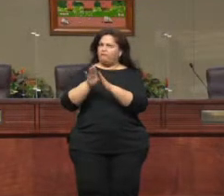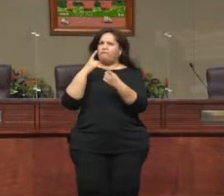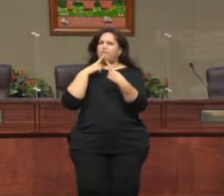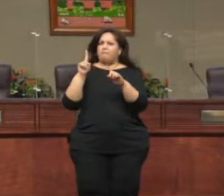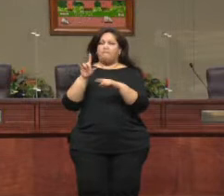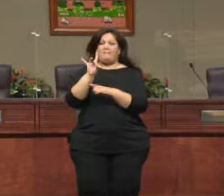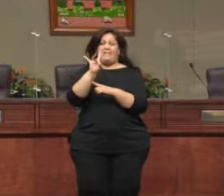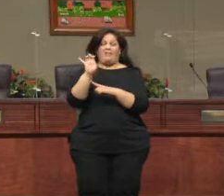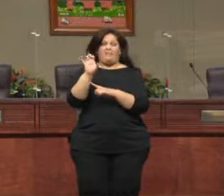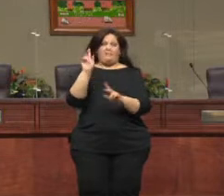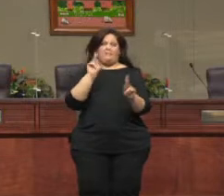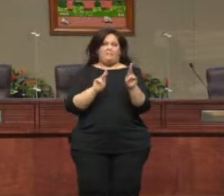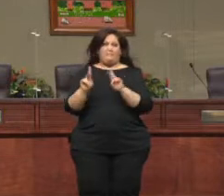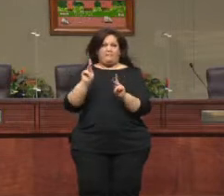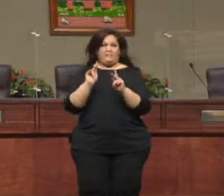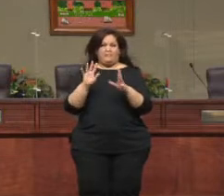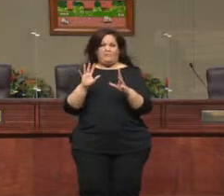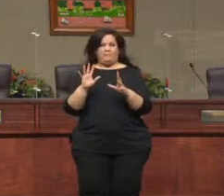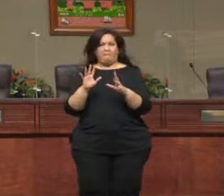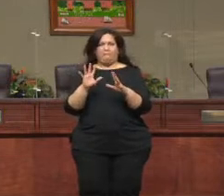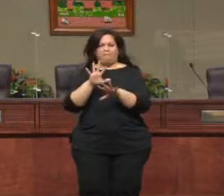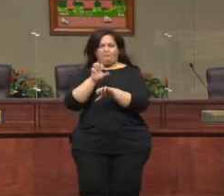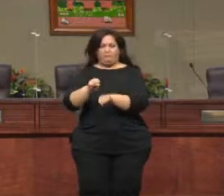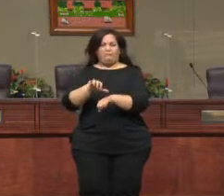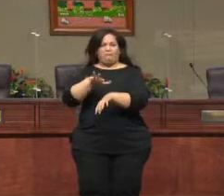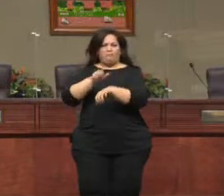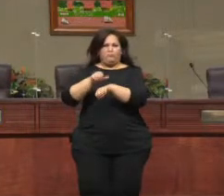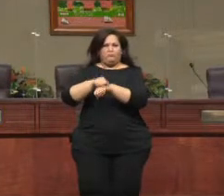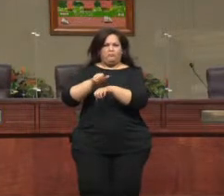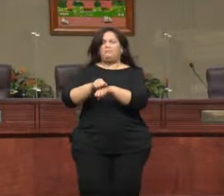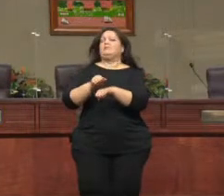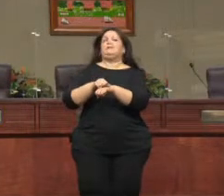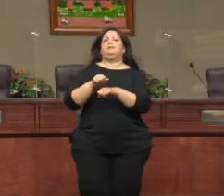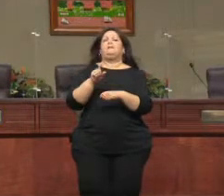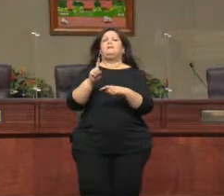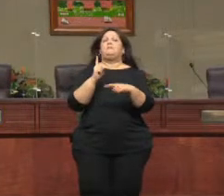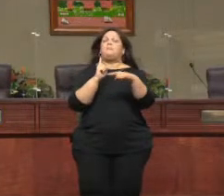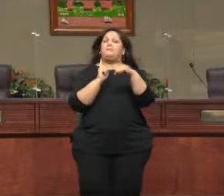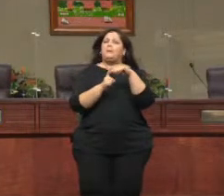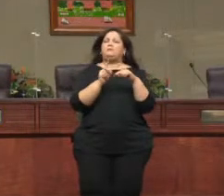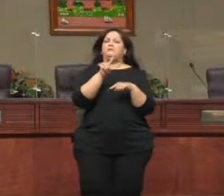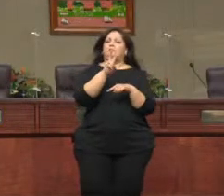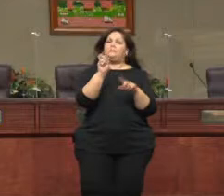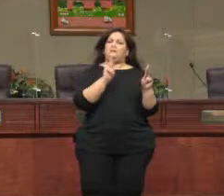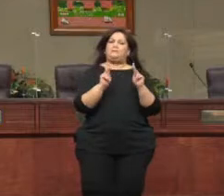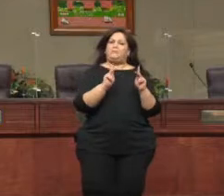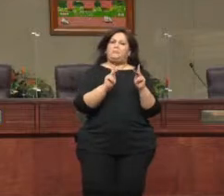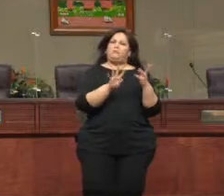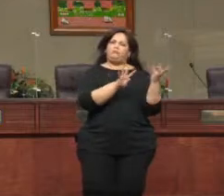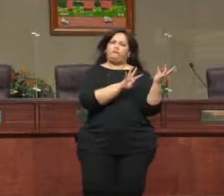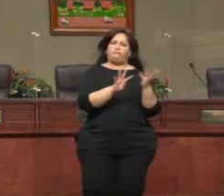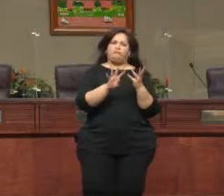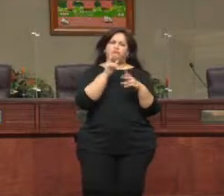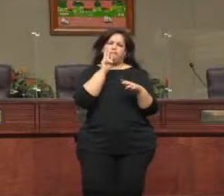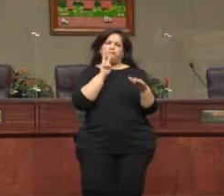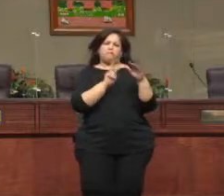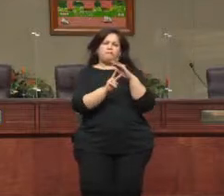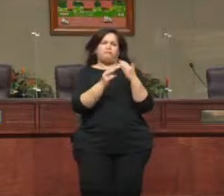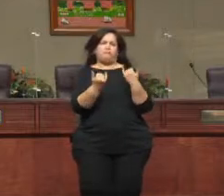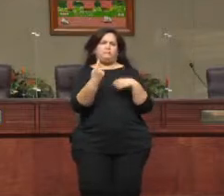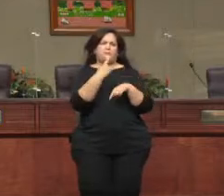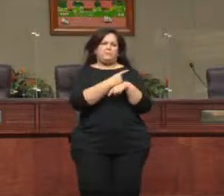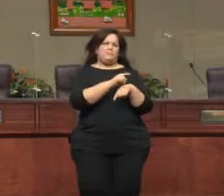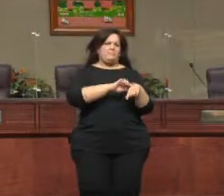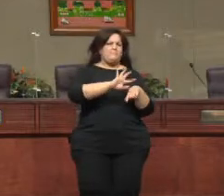were taken in just a matter of time, and another 200 walk-ups are anticipated this evening between the hours